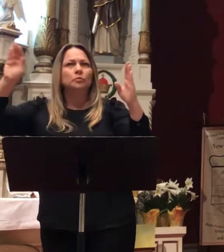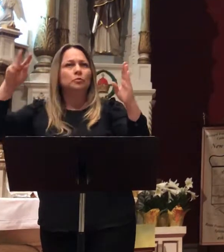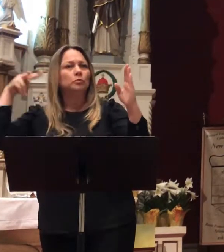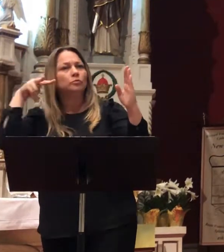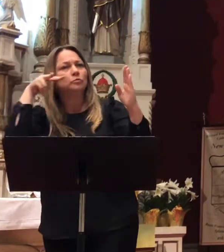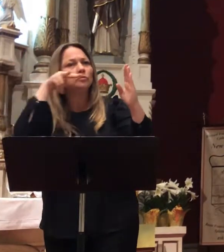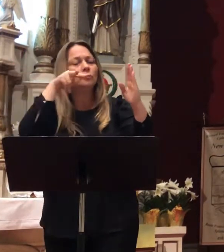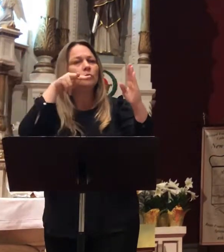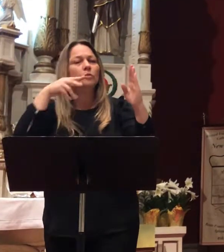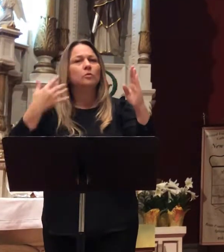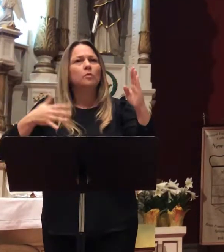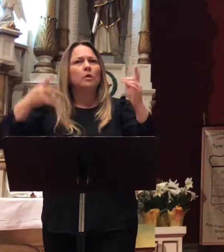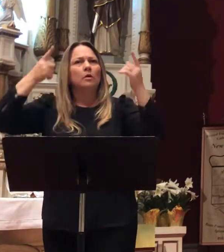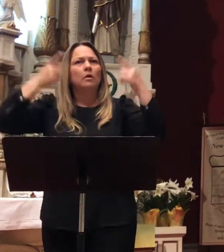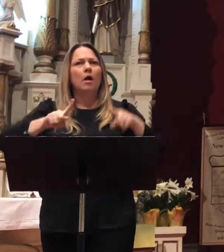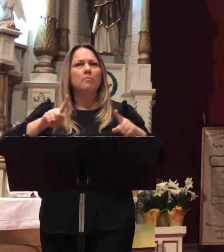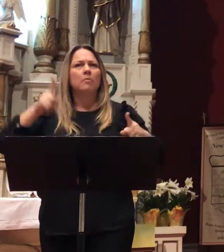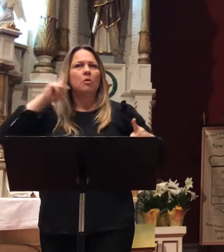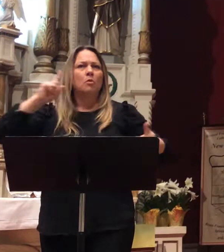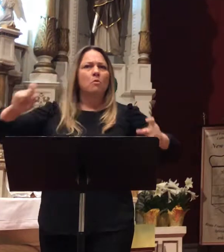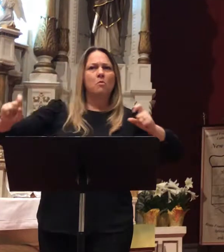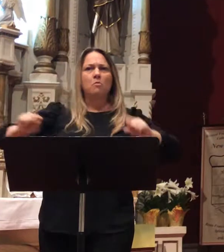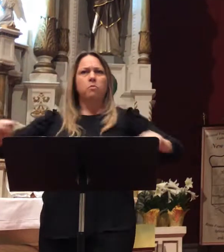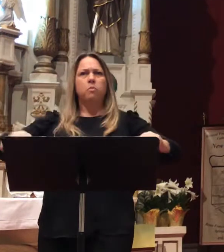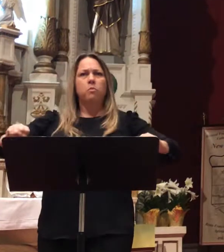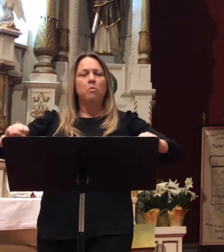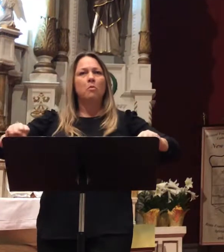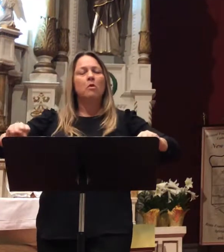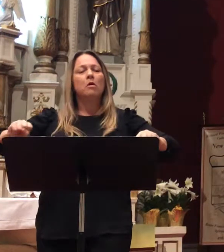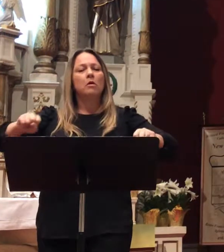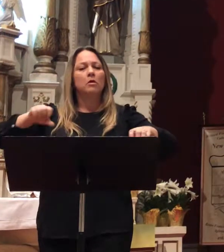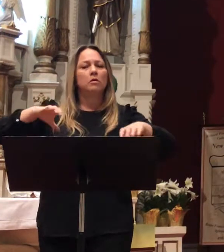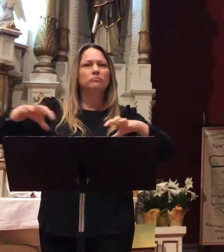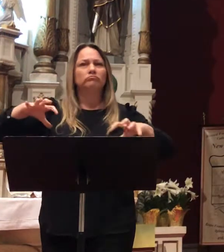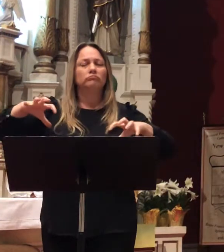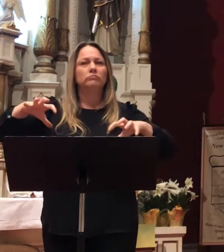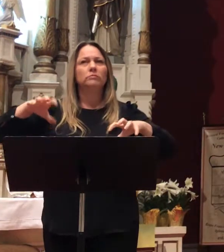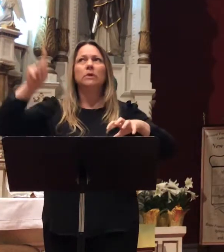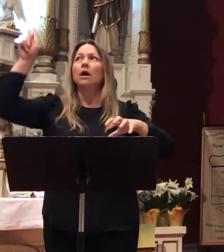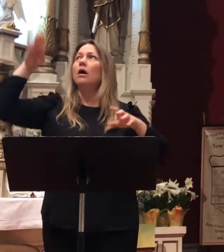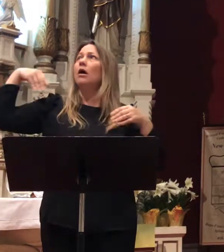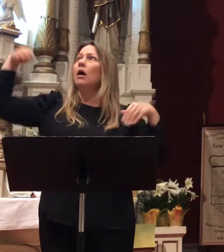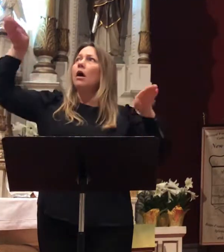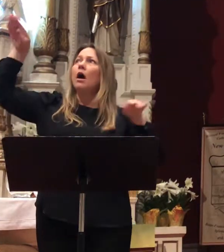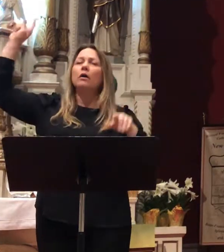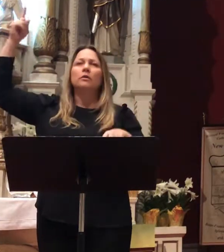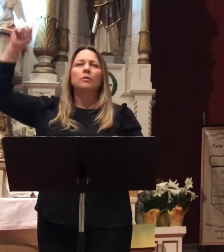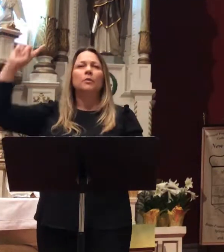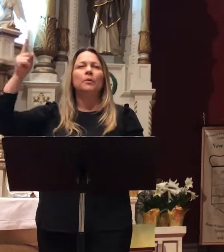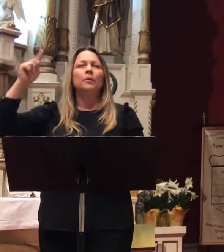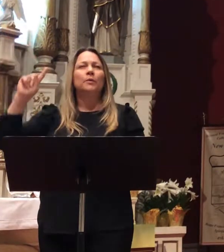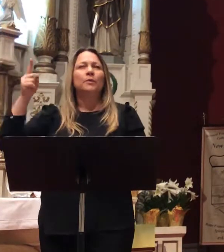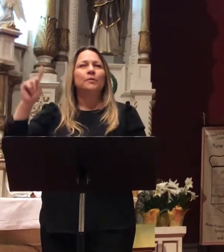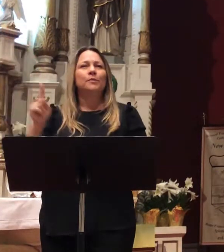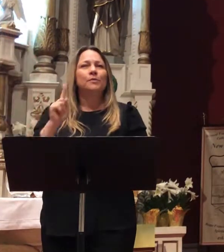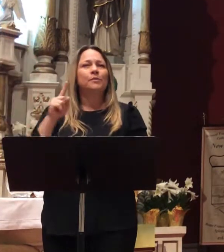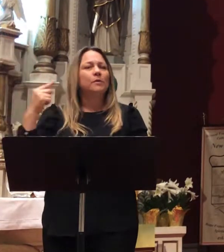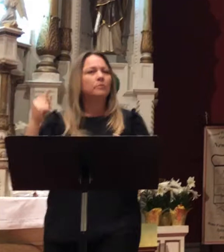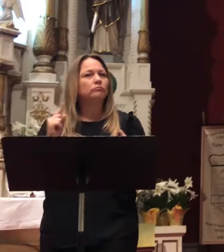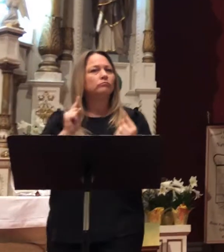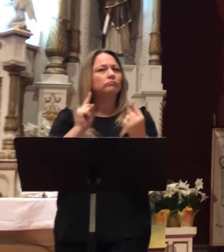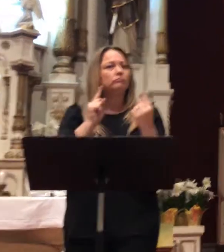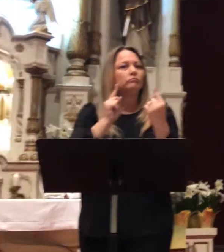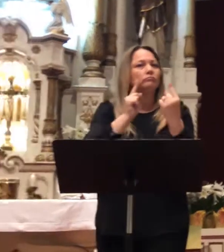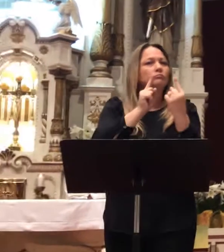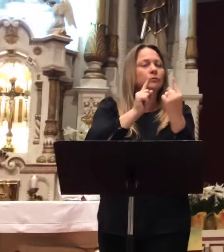great earthquake, for an angel of the Lord descended from heaven, approached,